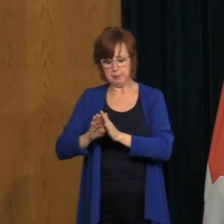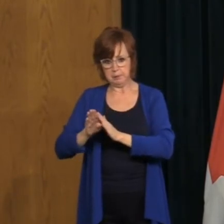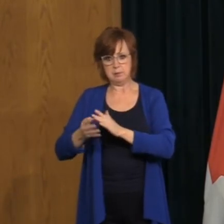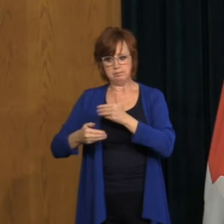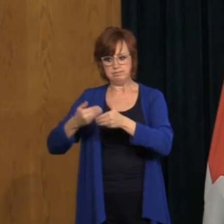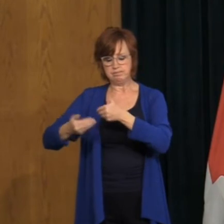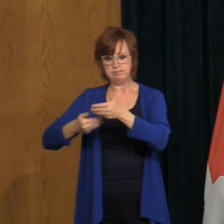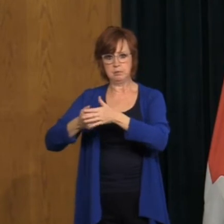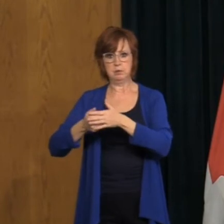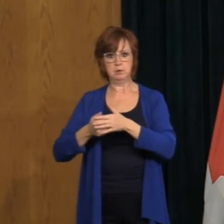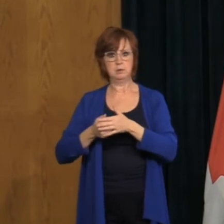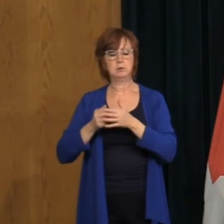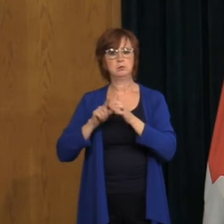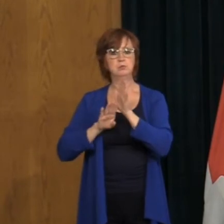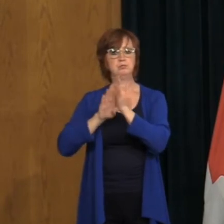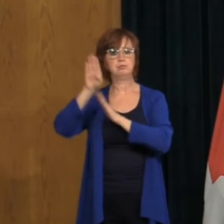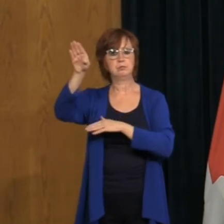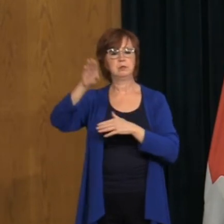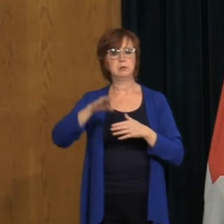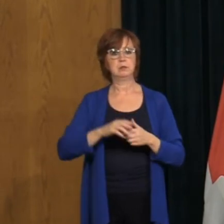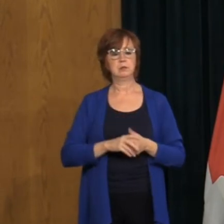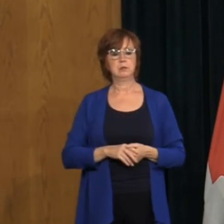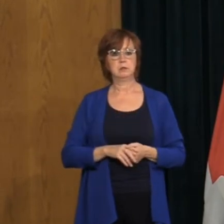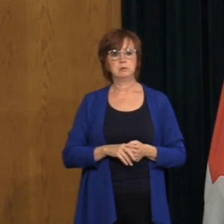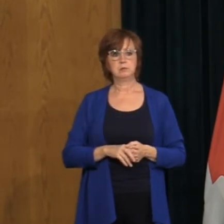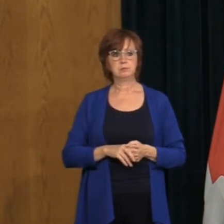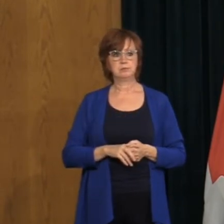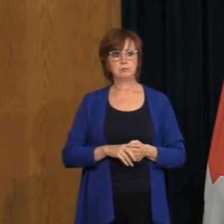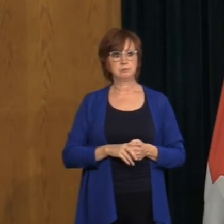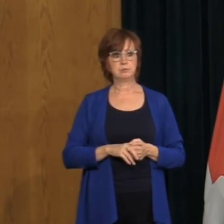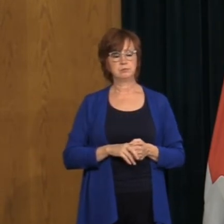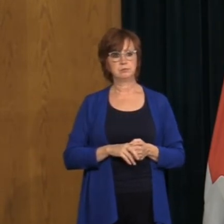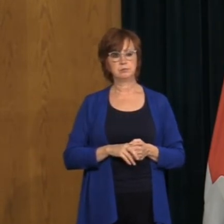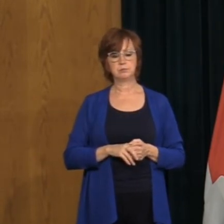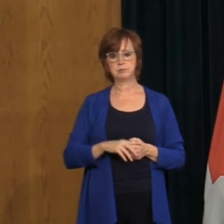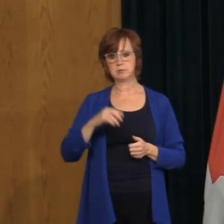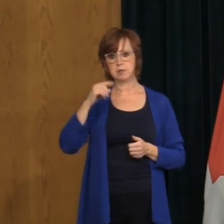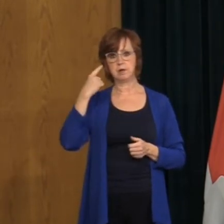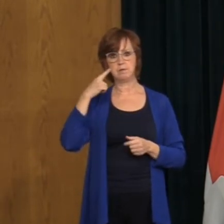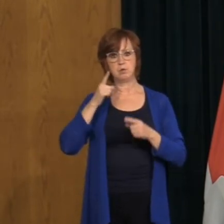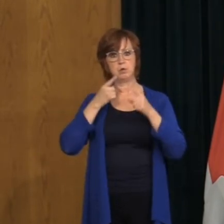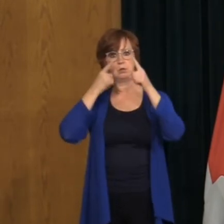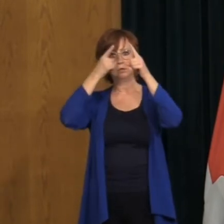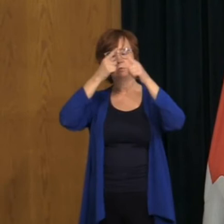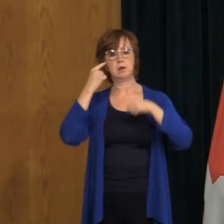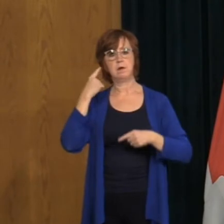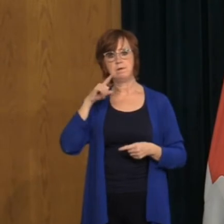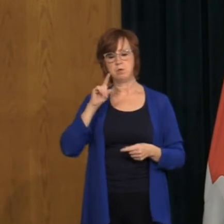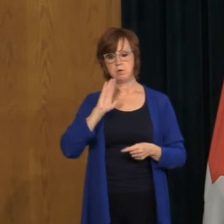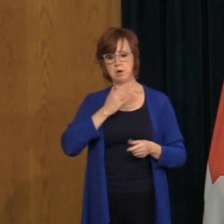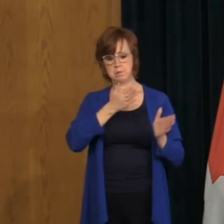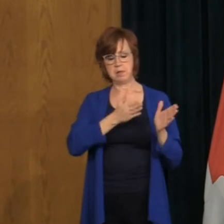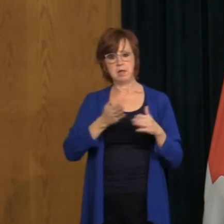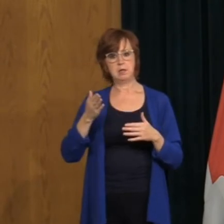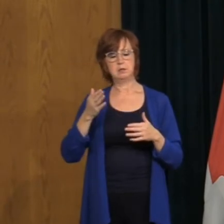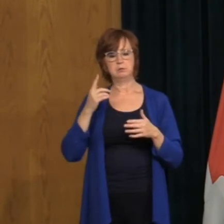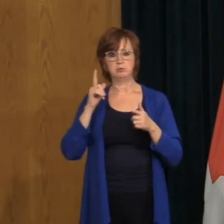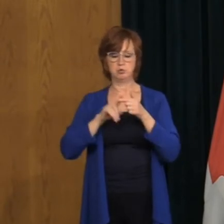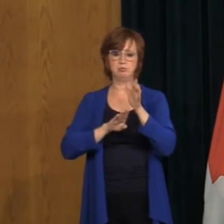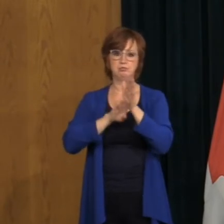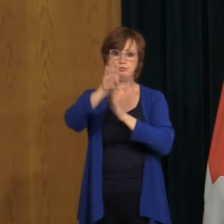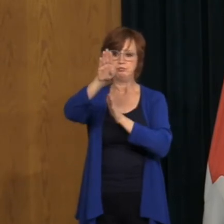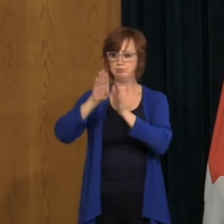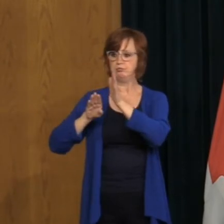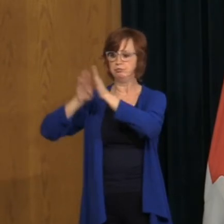then start growing, as I said earlier, growing towards some of the targets that we had in our plan for growth. So